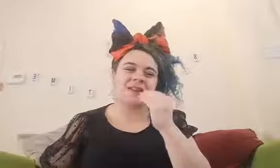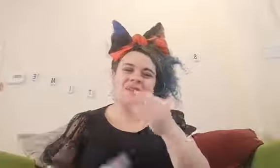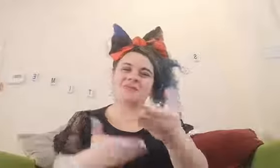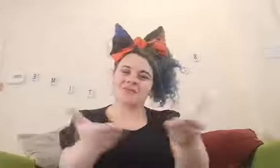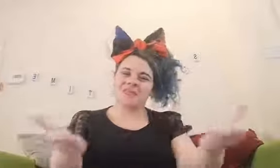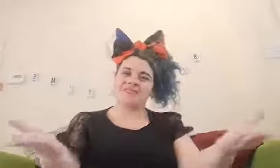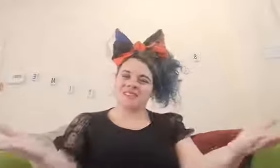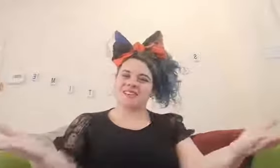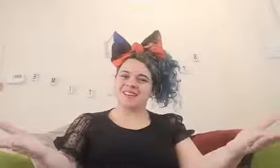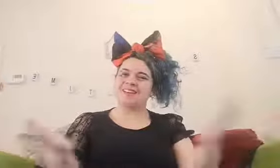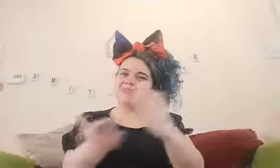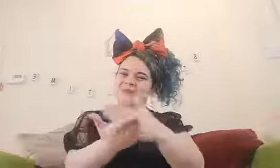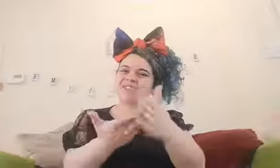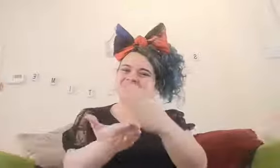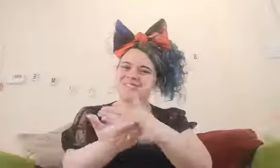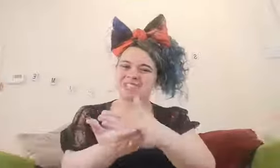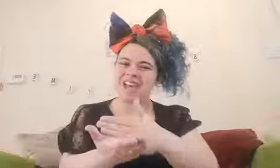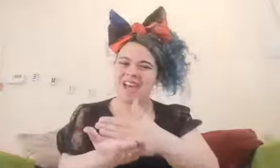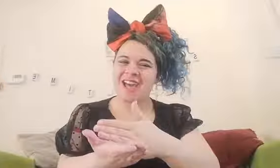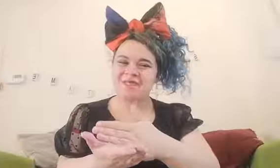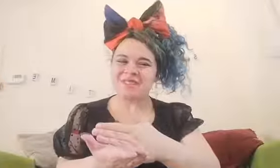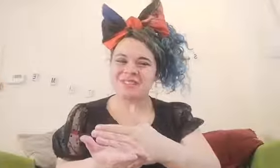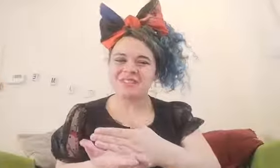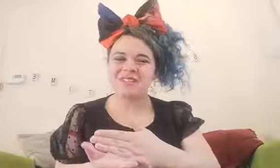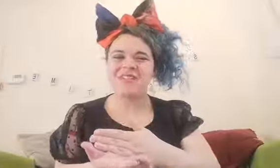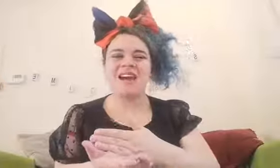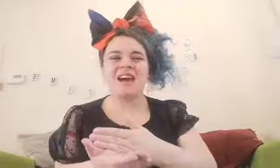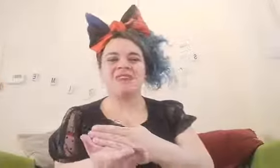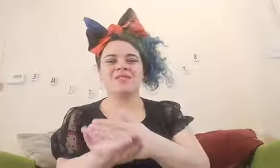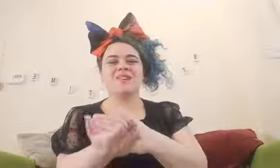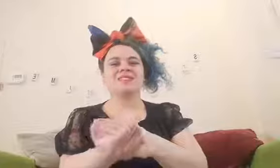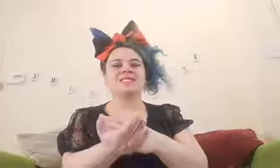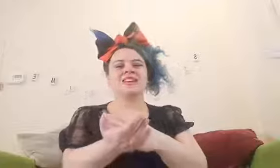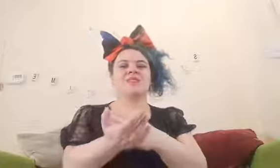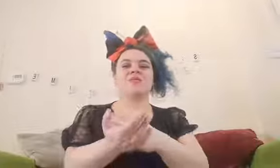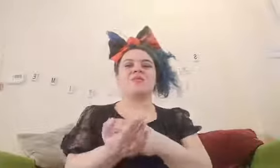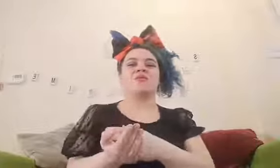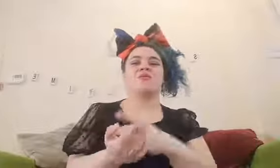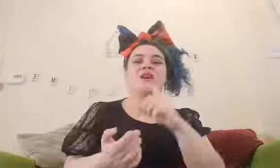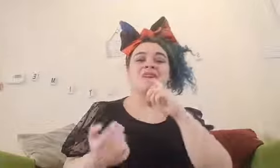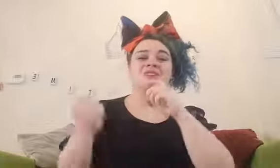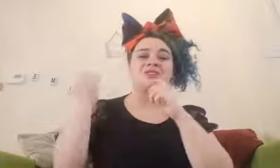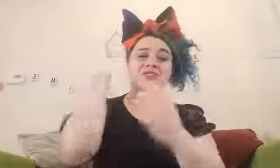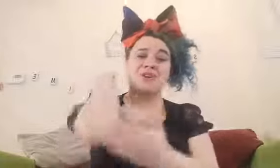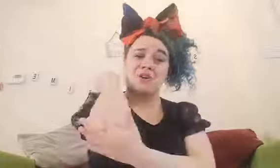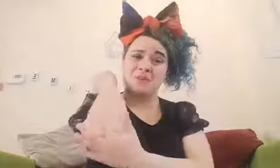of food here for us to share. You can have some of my chocolate